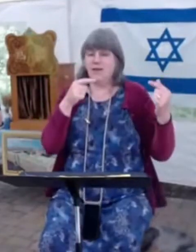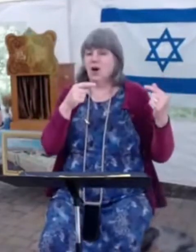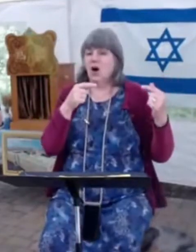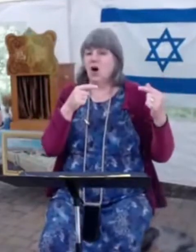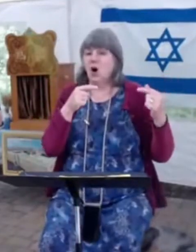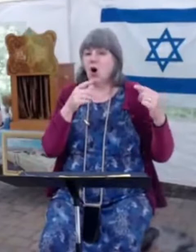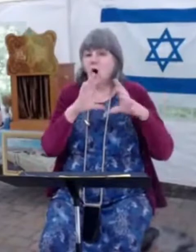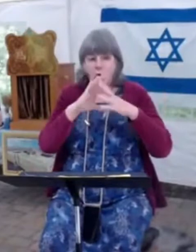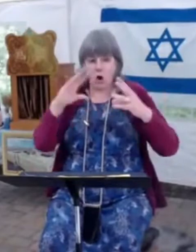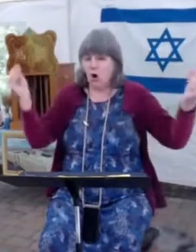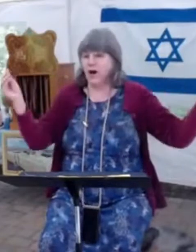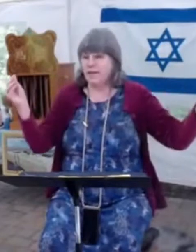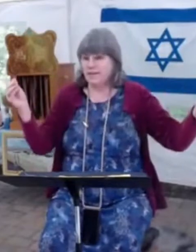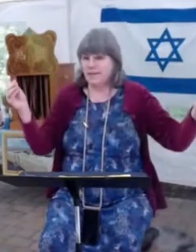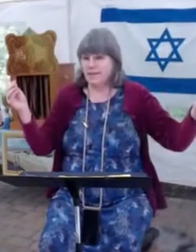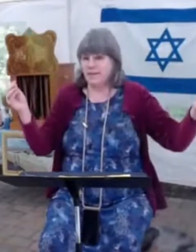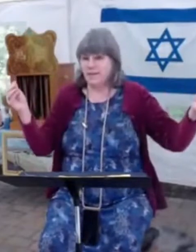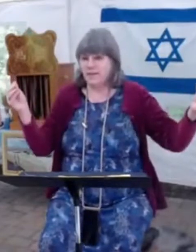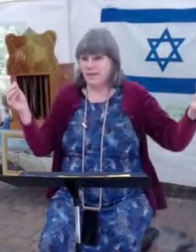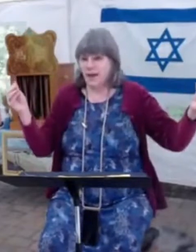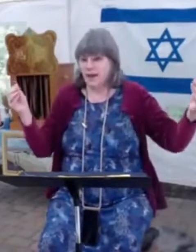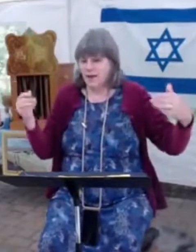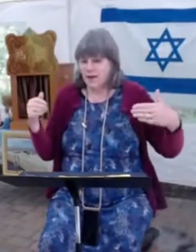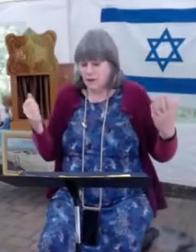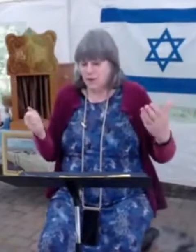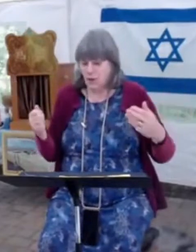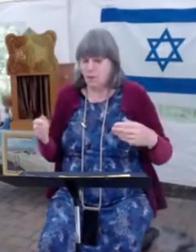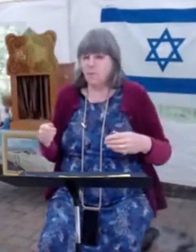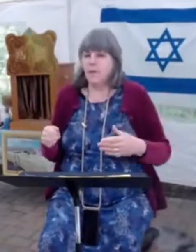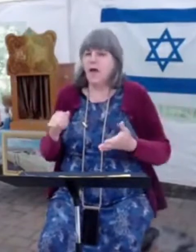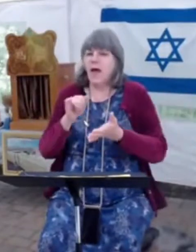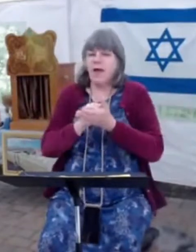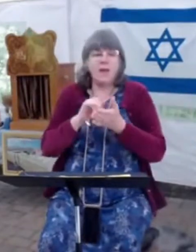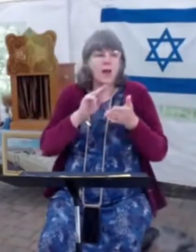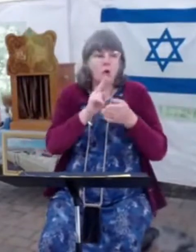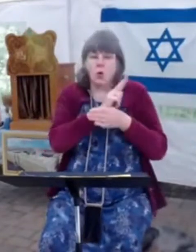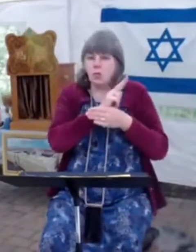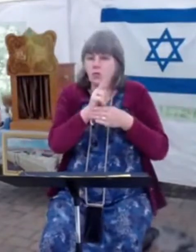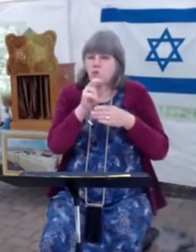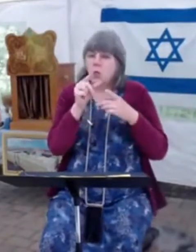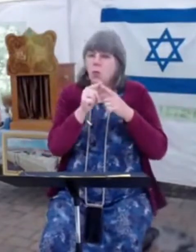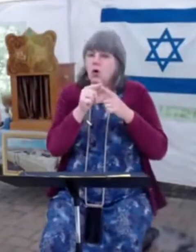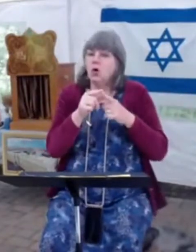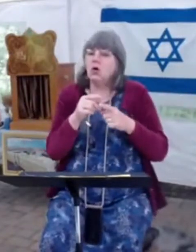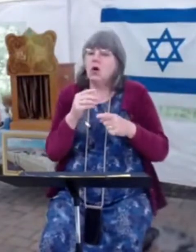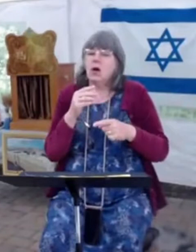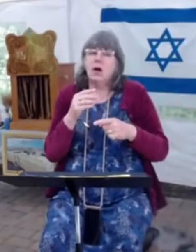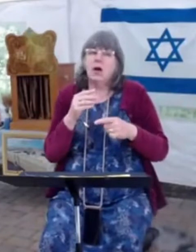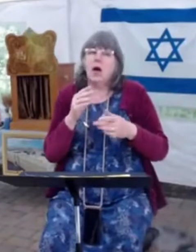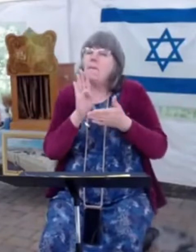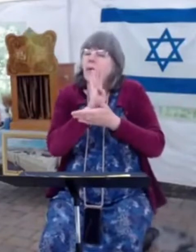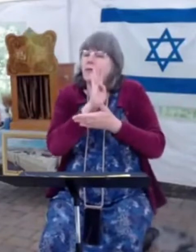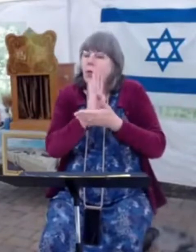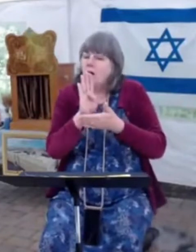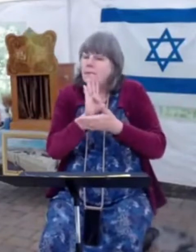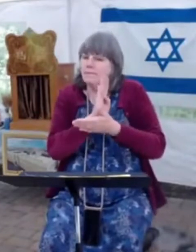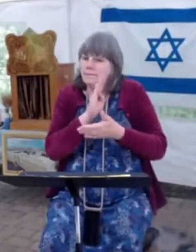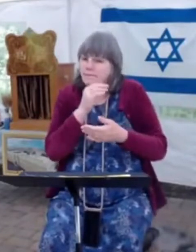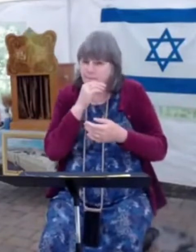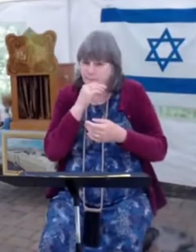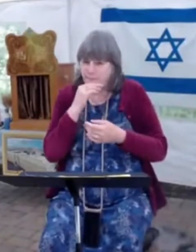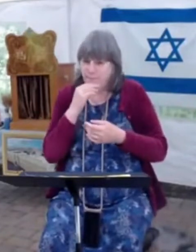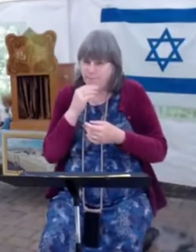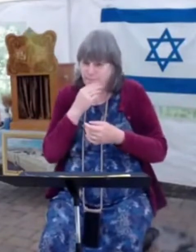too. And you can compare it with the top where it's written Besorah in Hebrew. I'm on the right slide?